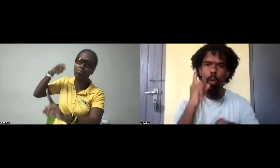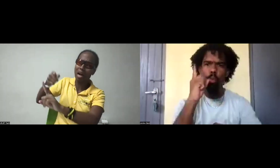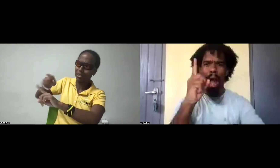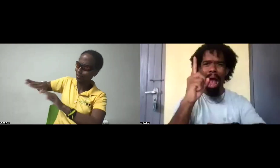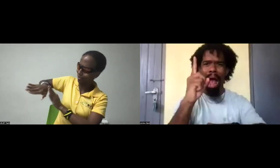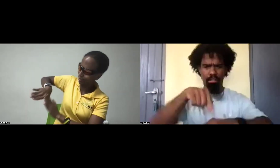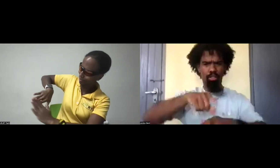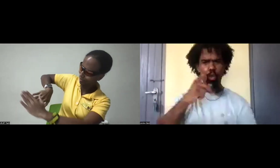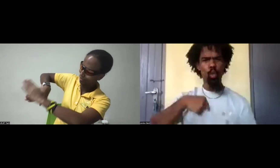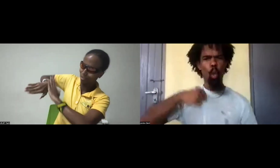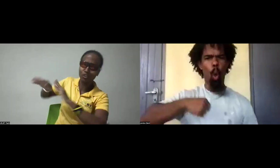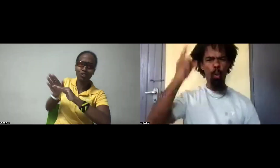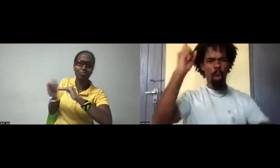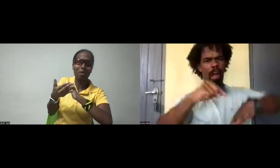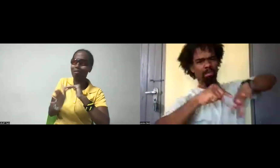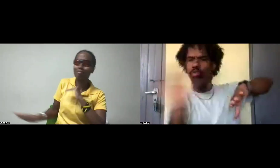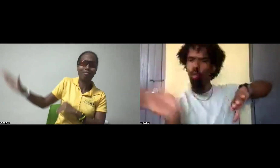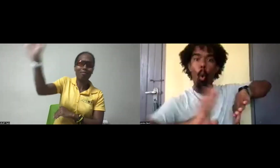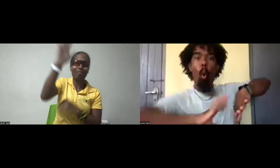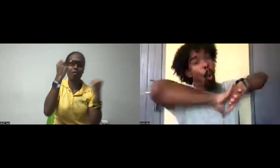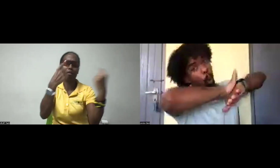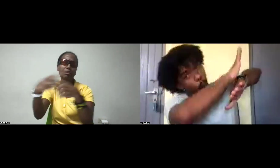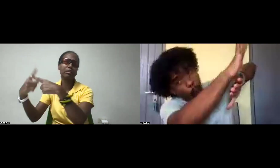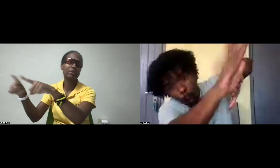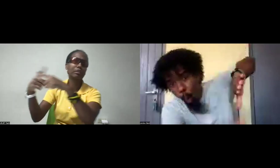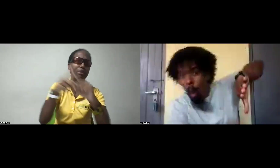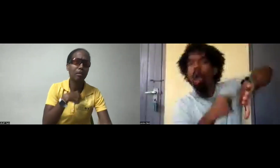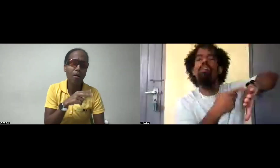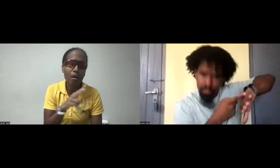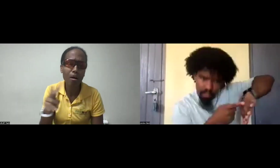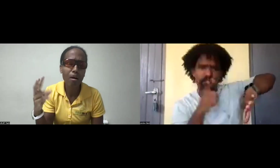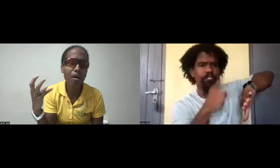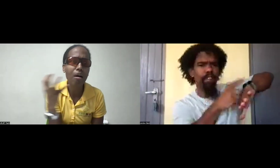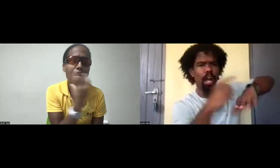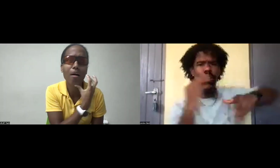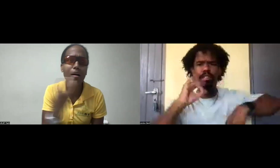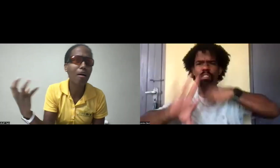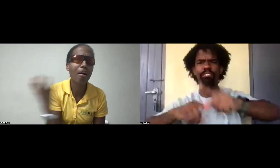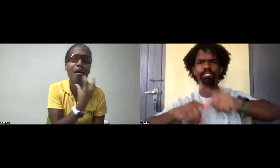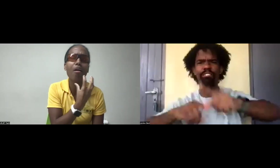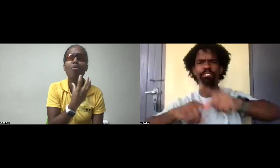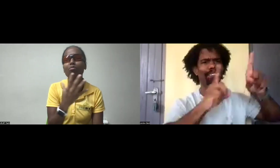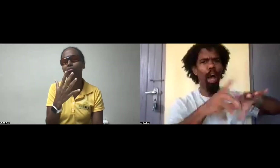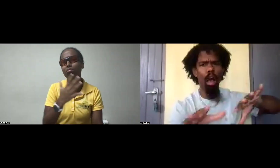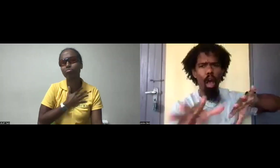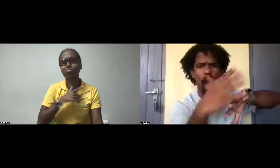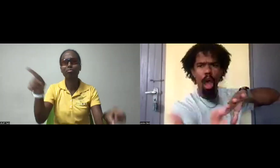I try not to focus on just one parish. I try to make it be Jamaica based, right? And we see feedback